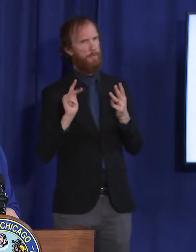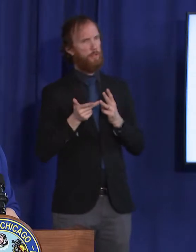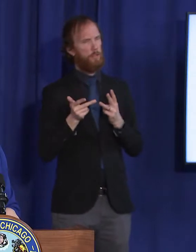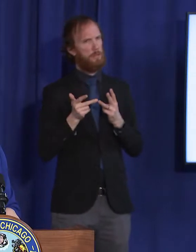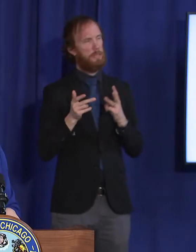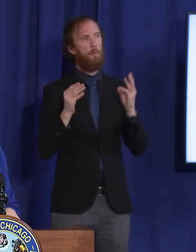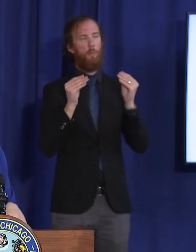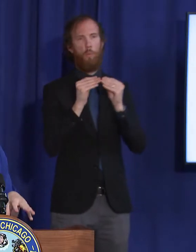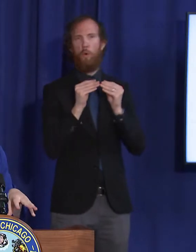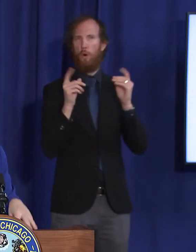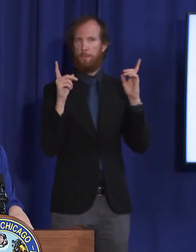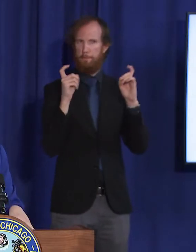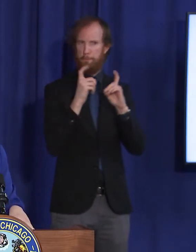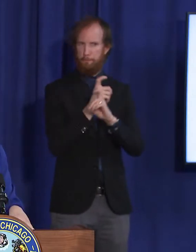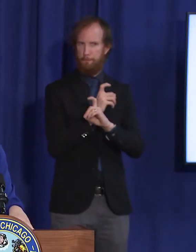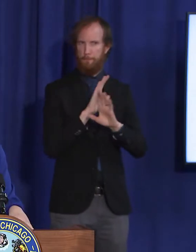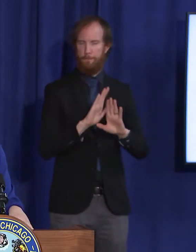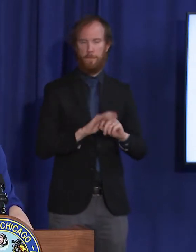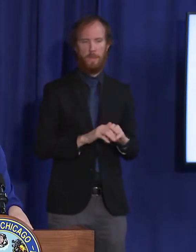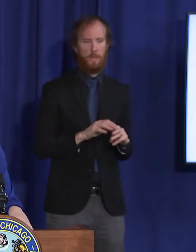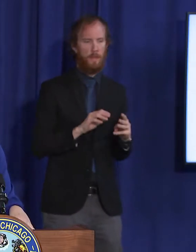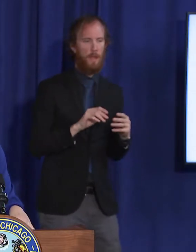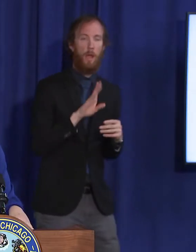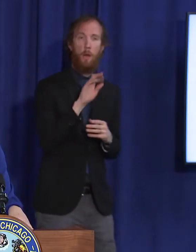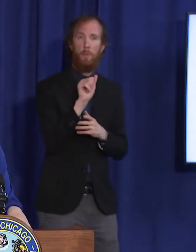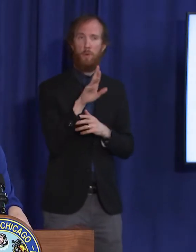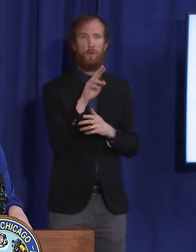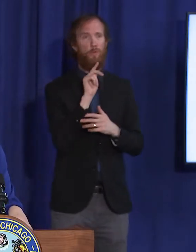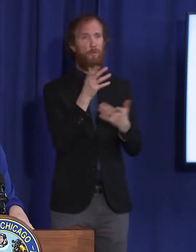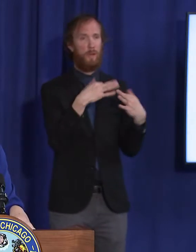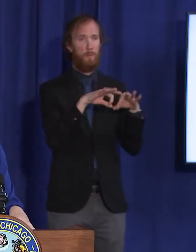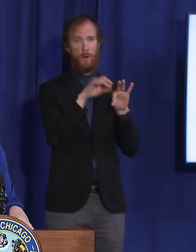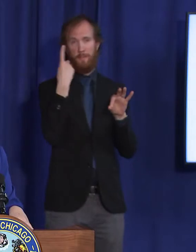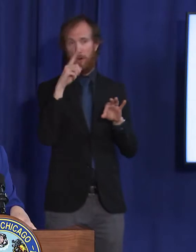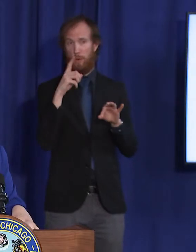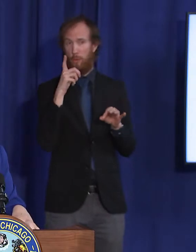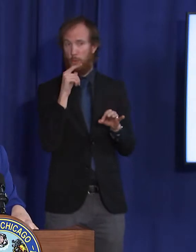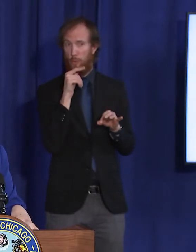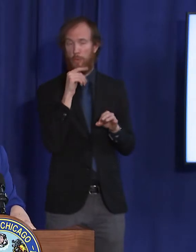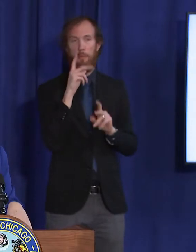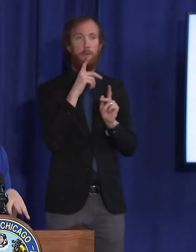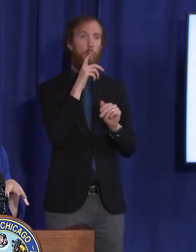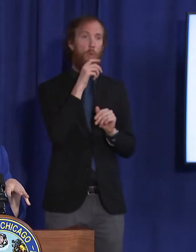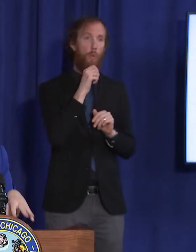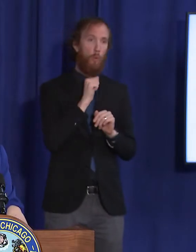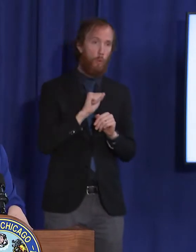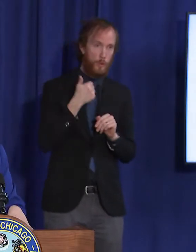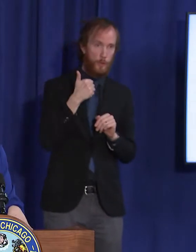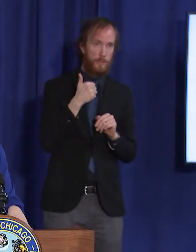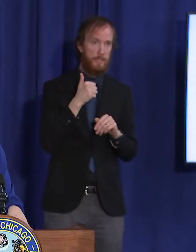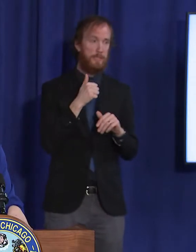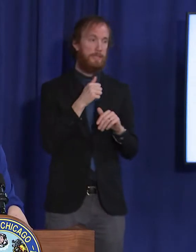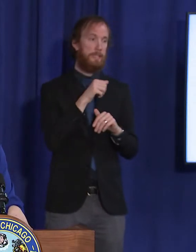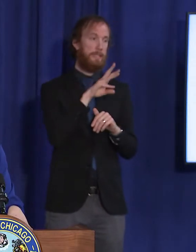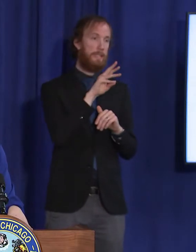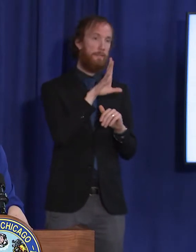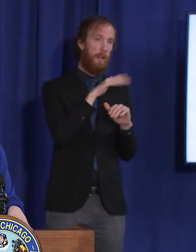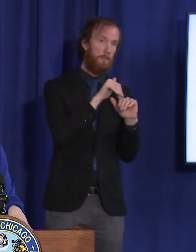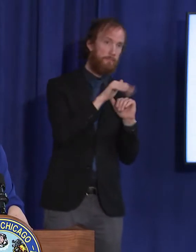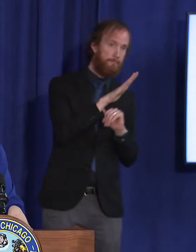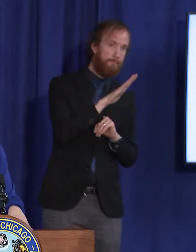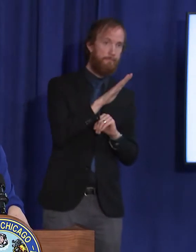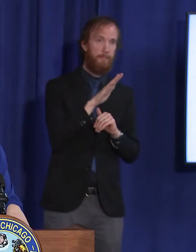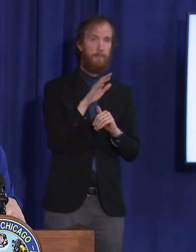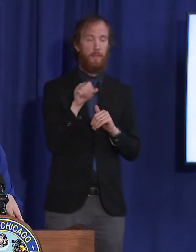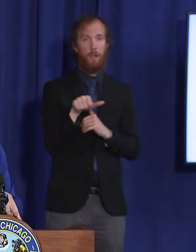Boosters are especially important for anybody who is older, over 60, 65, anybody with underlying